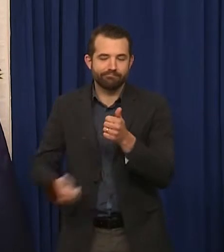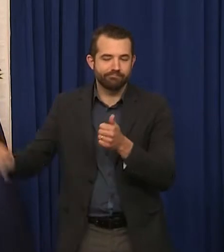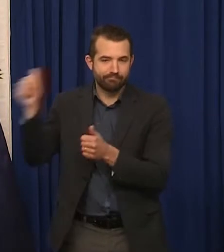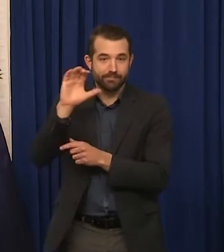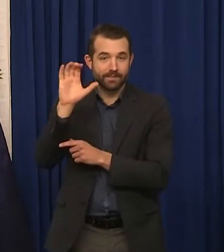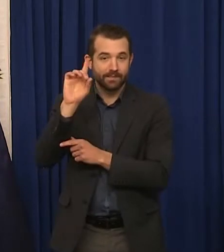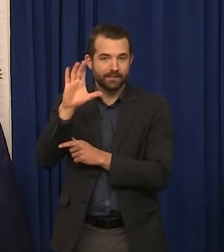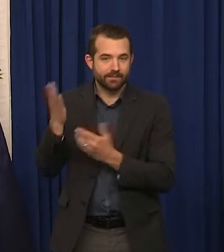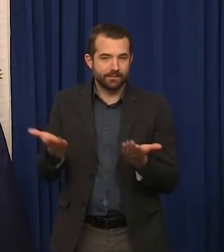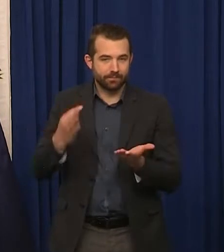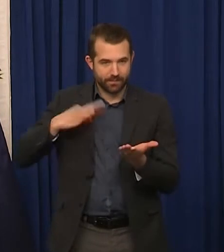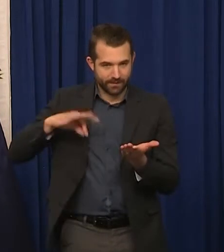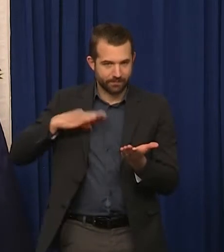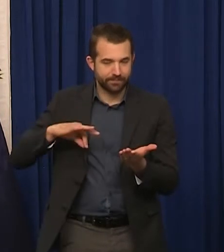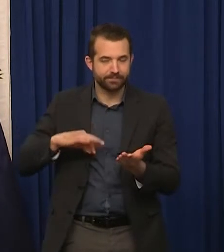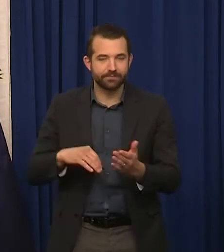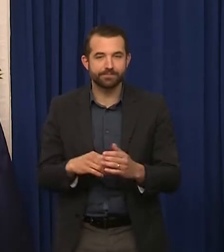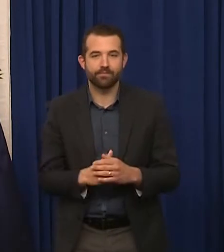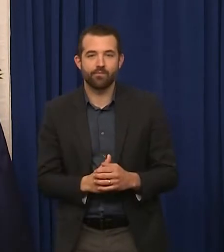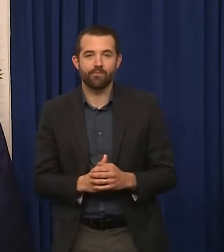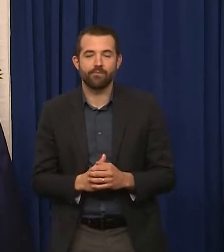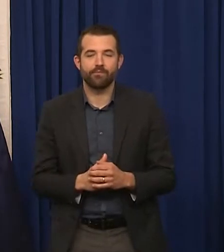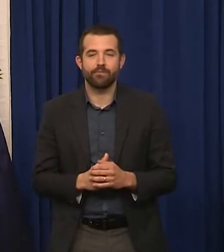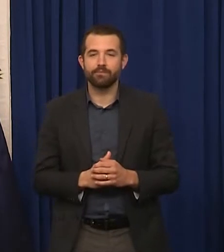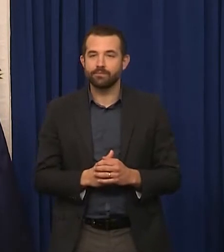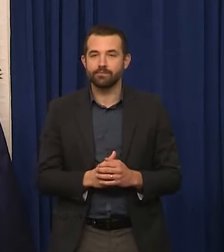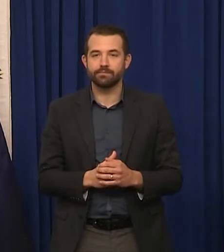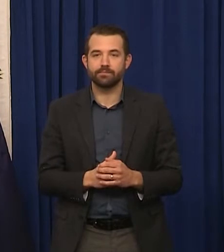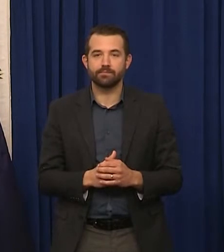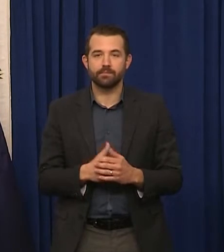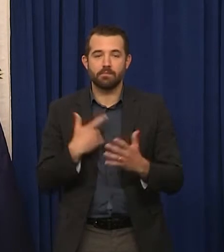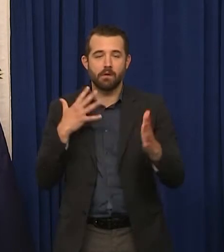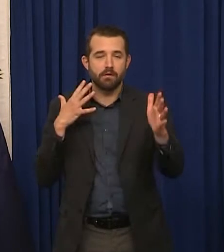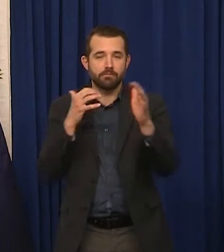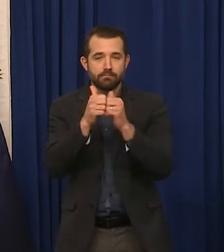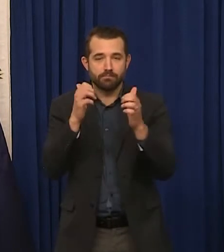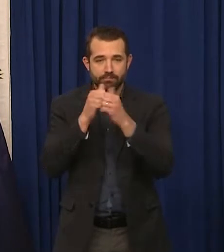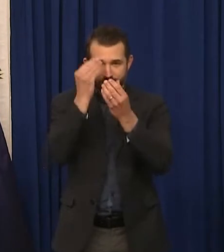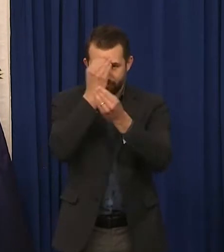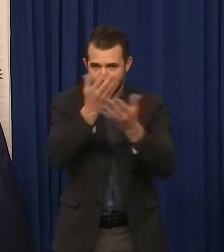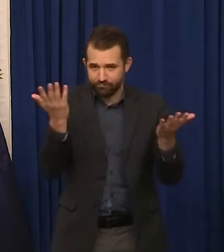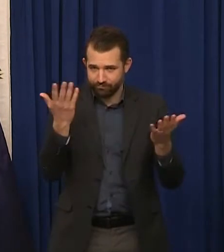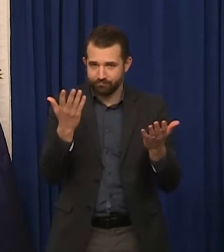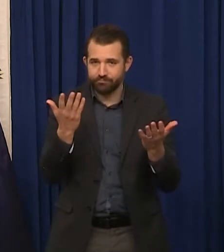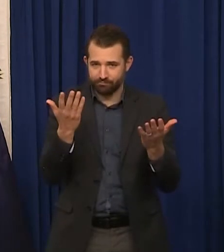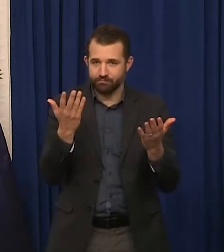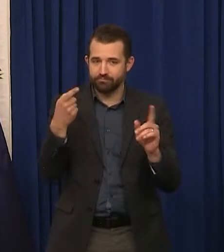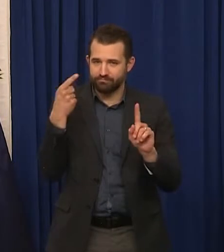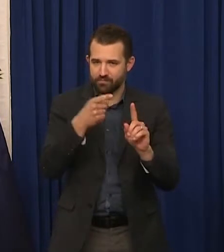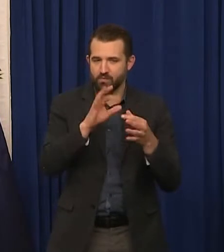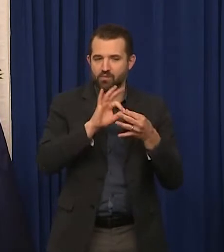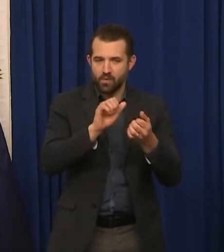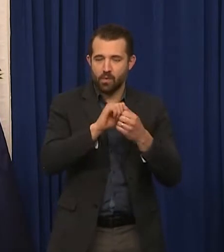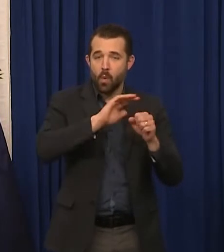Prevention. I'm here today with you to provide an update on the COVID-19 situation across the